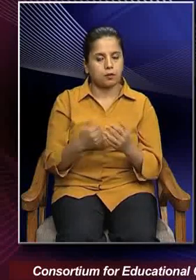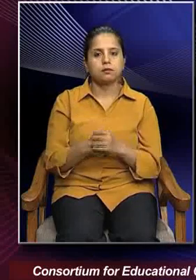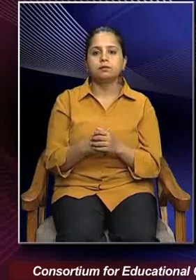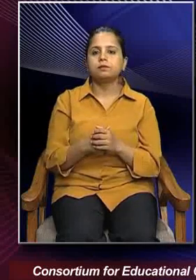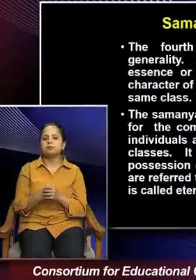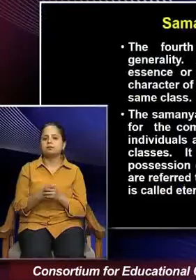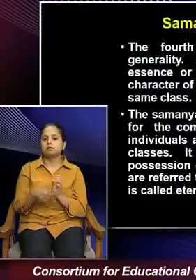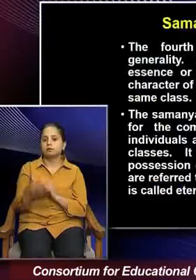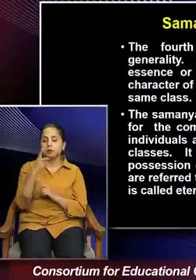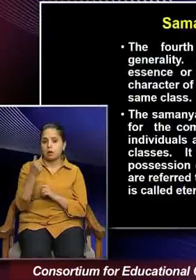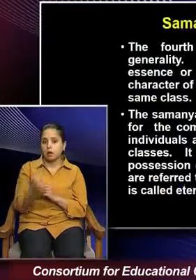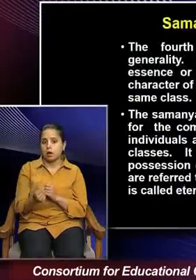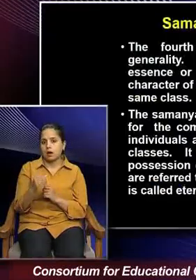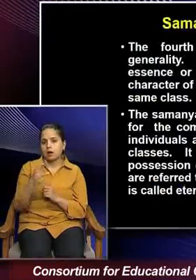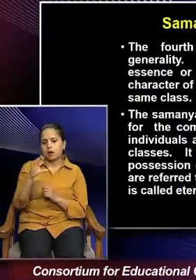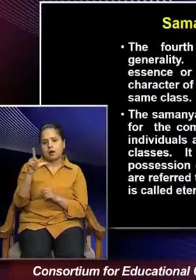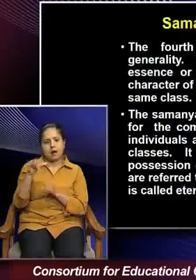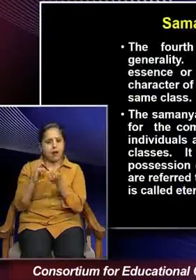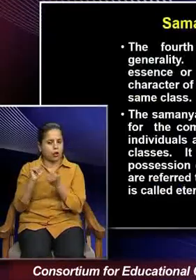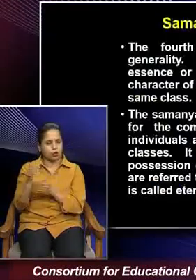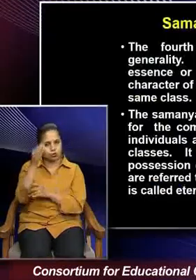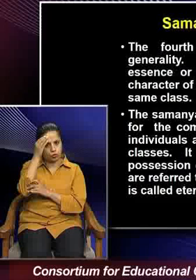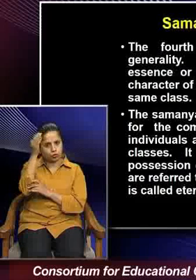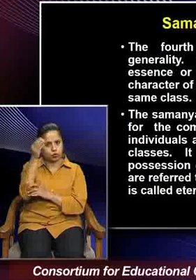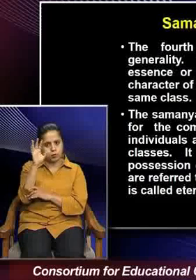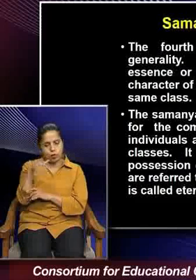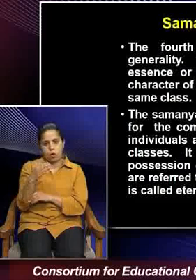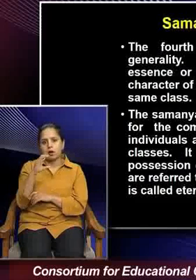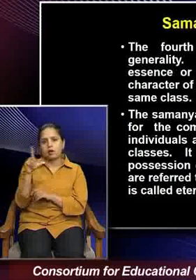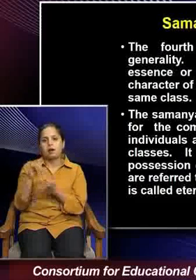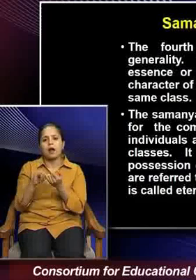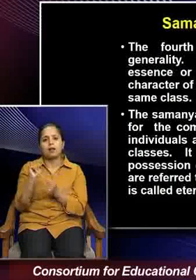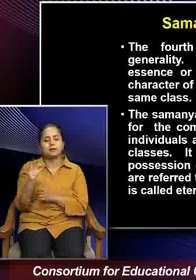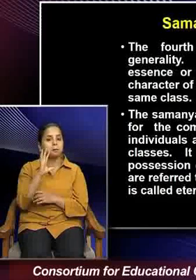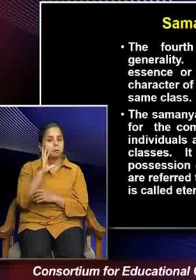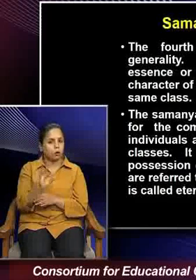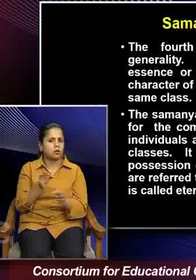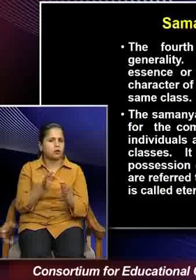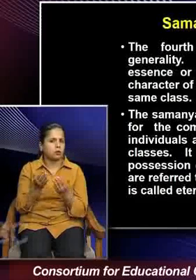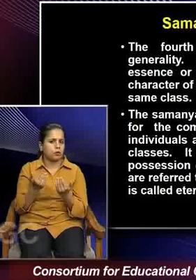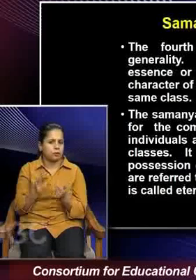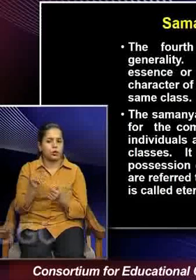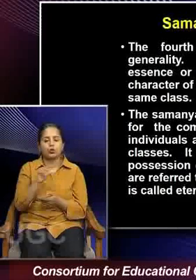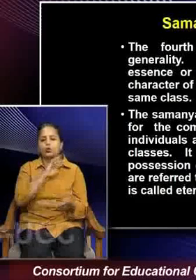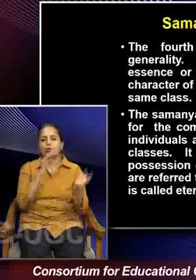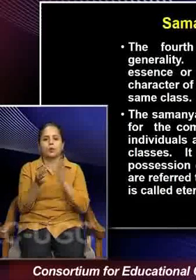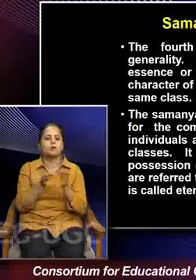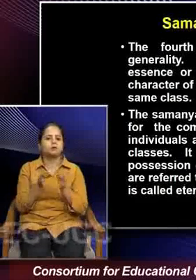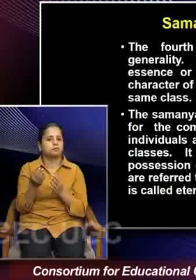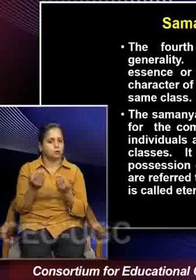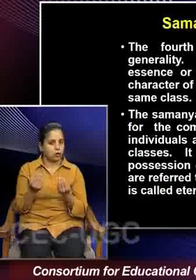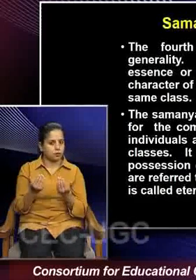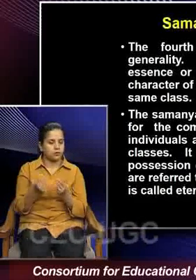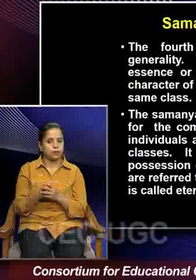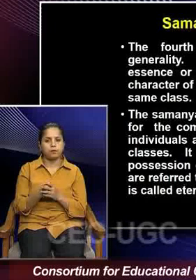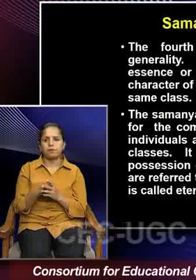It is a class concept, or you can call it as class essence or universal.